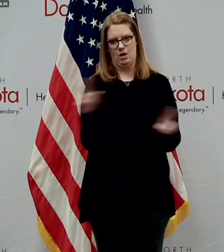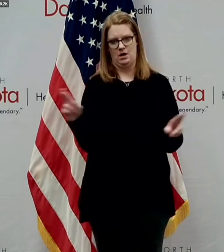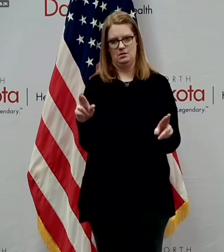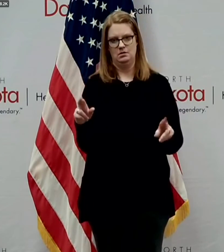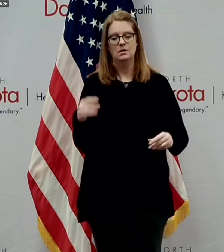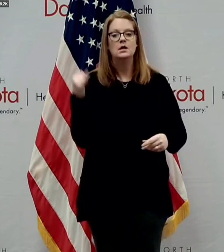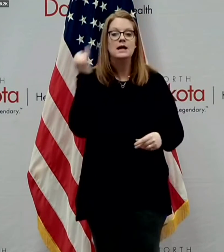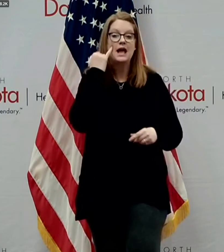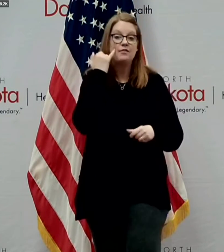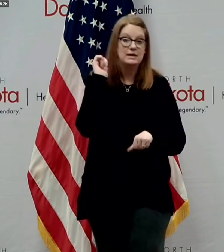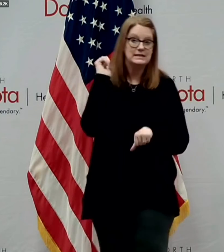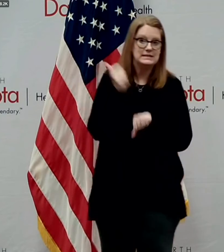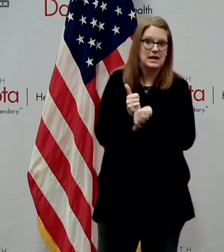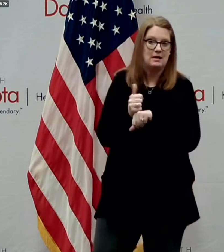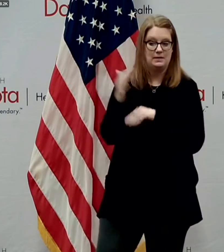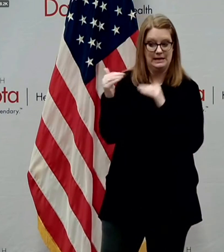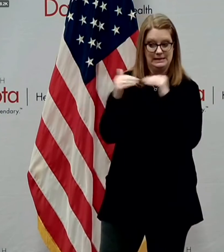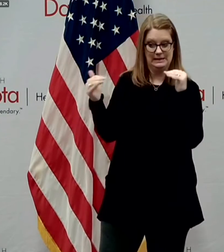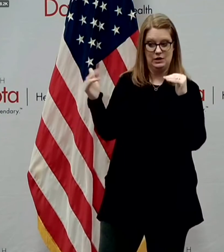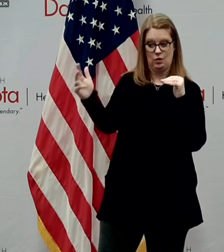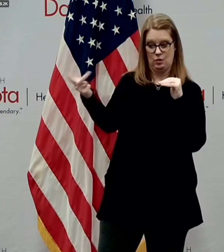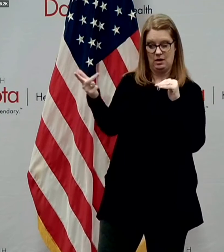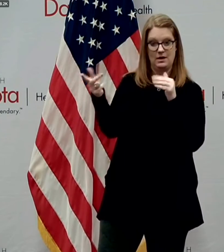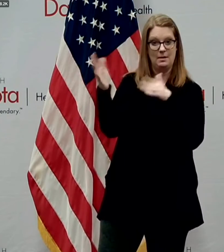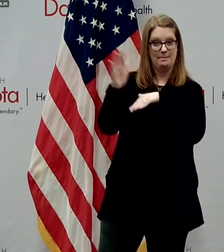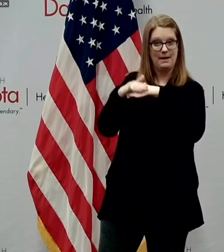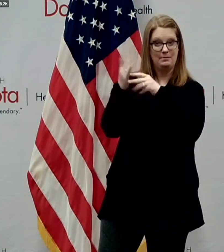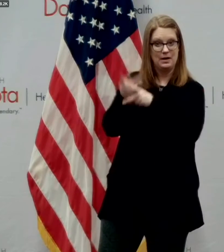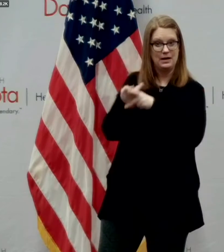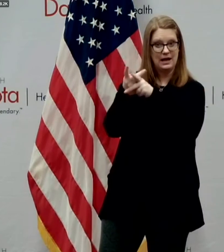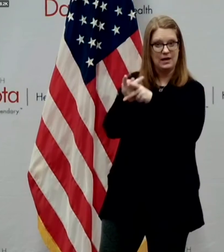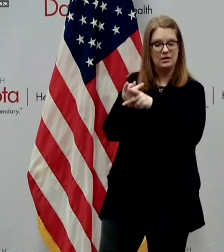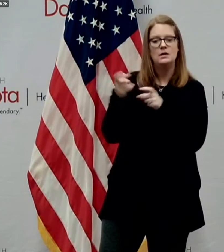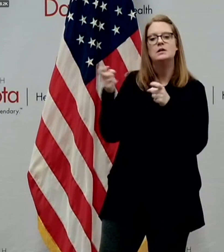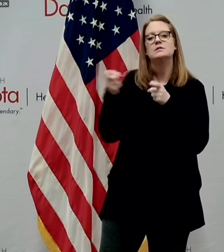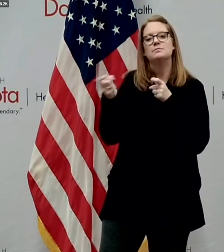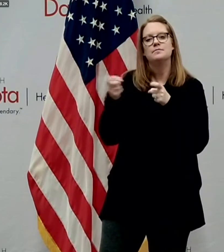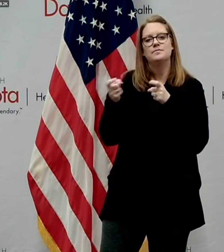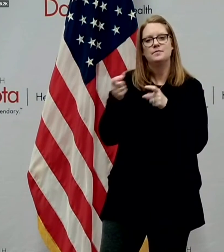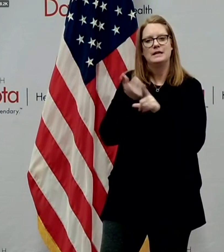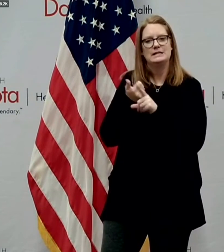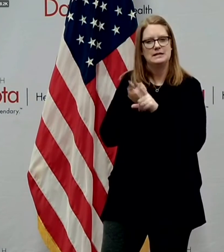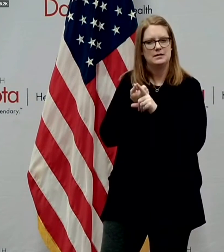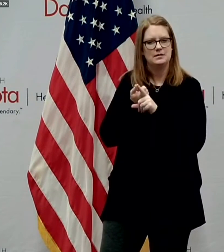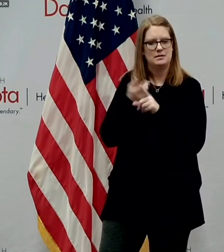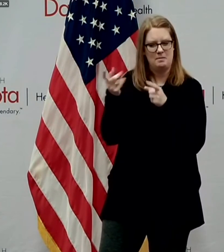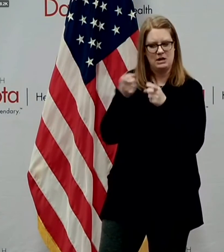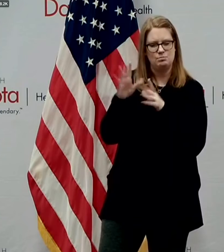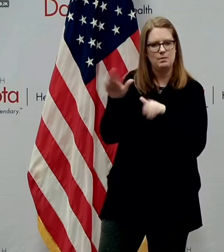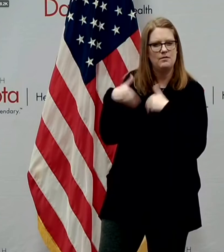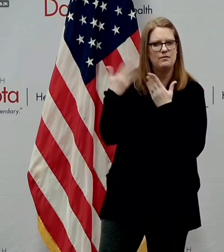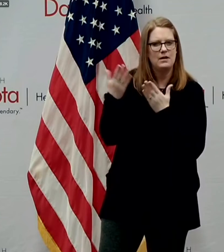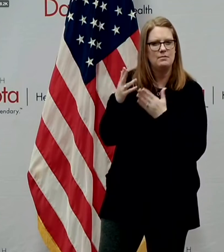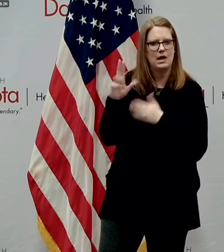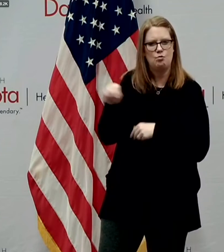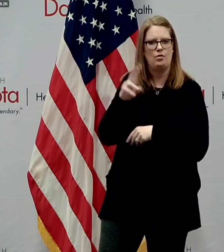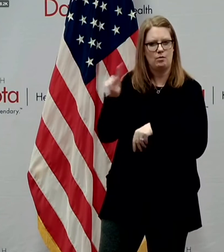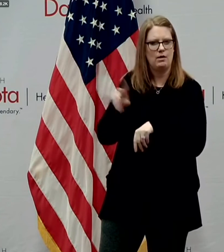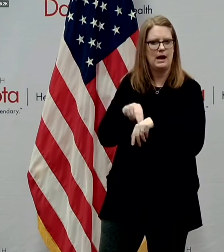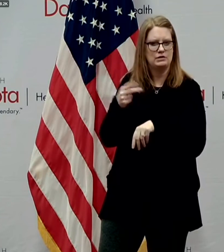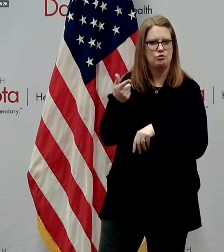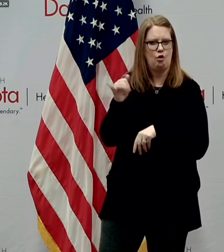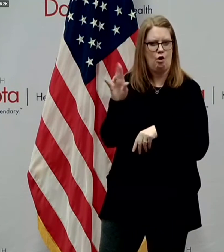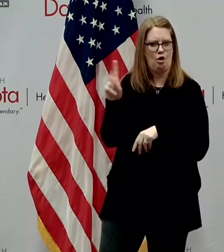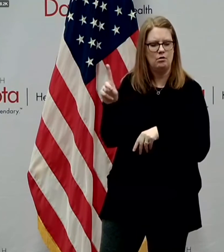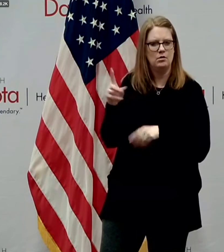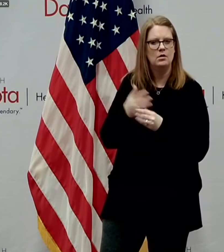3 minimal care facility, the administrative management for that facility would be provided by our North Dakota National